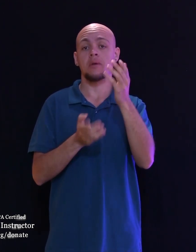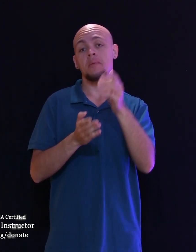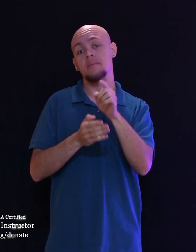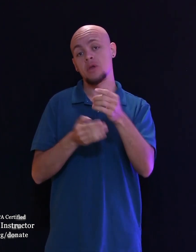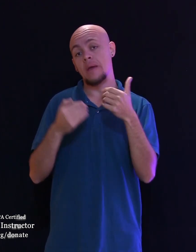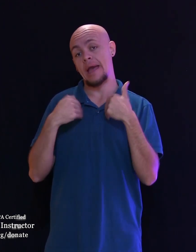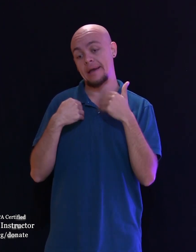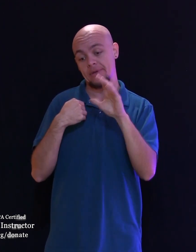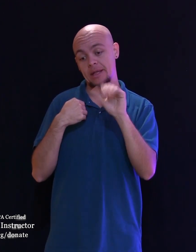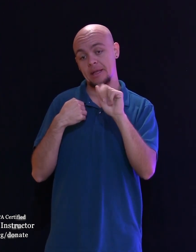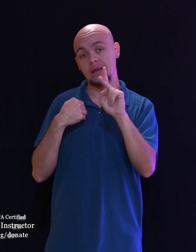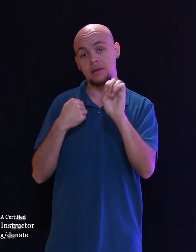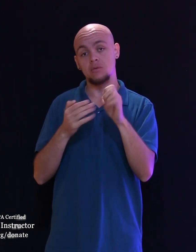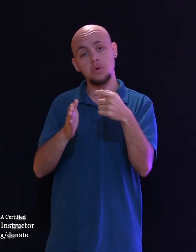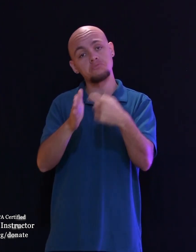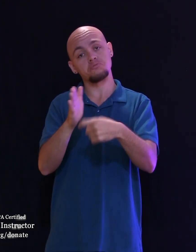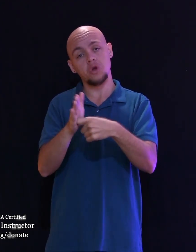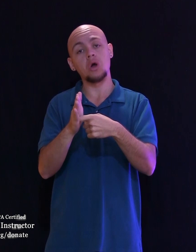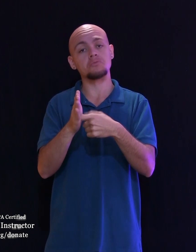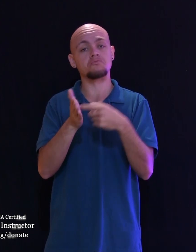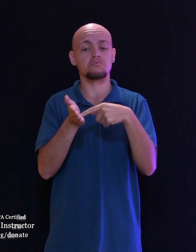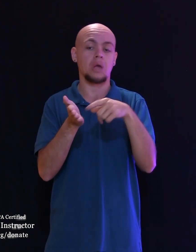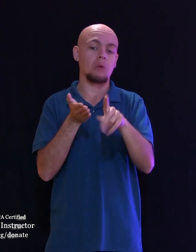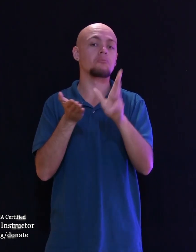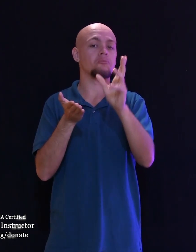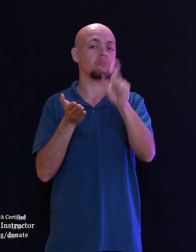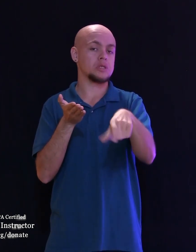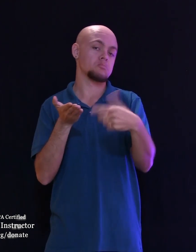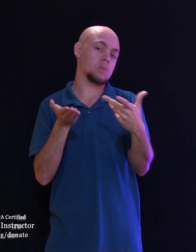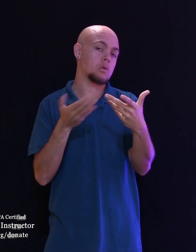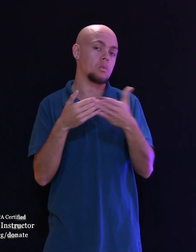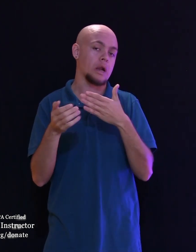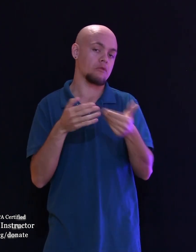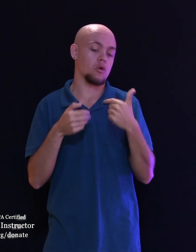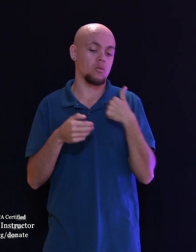cake, and we'll do that for you. We'll charge you for it, and we'll do that for you.